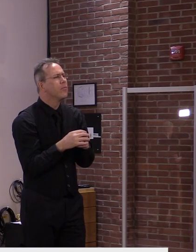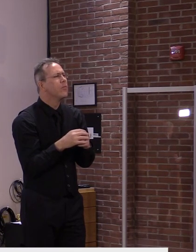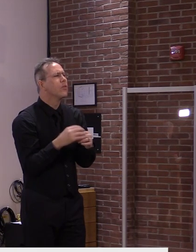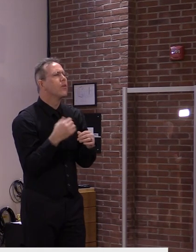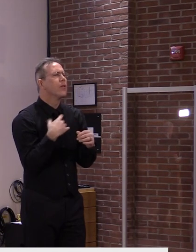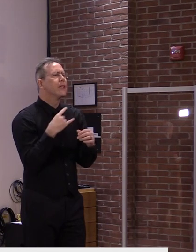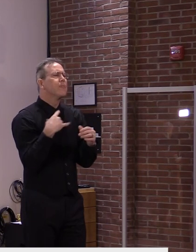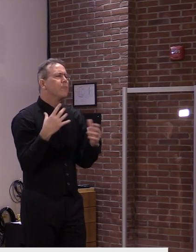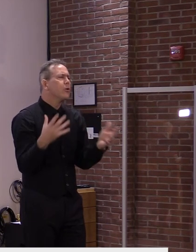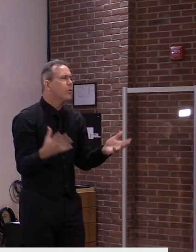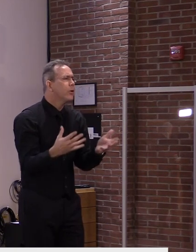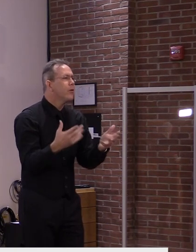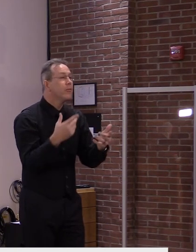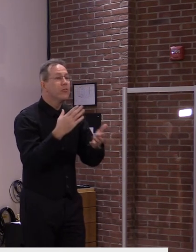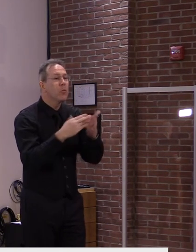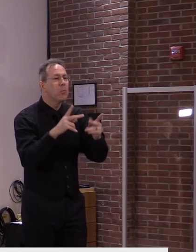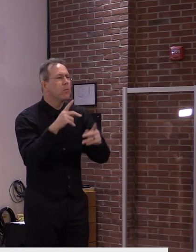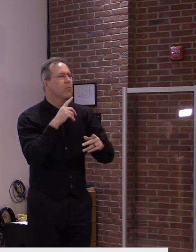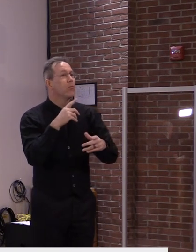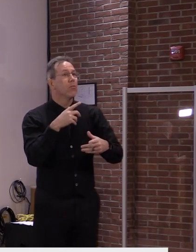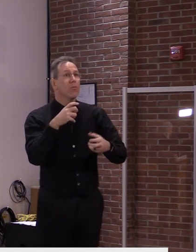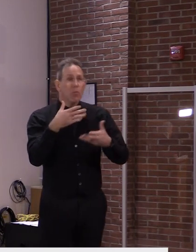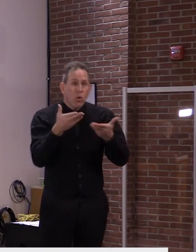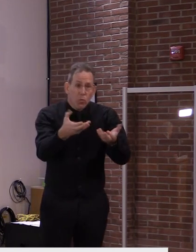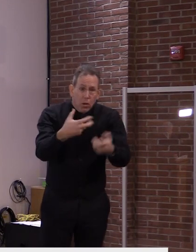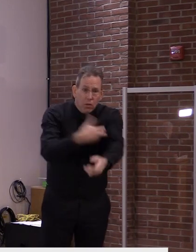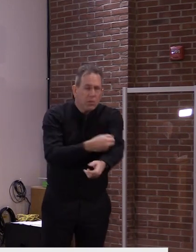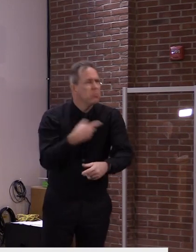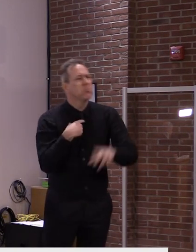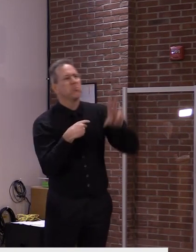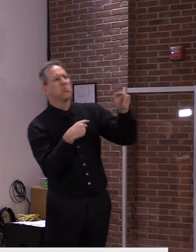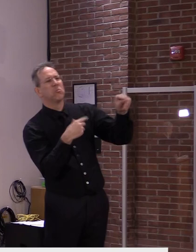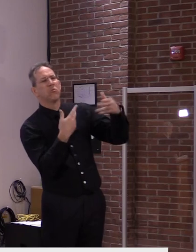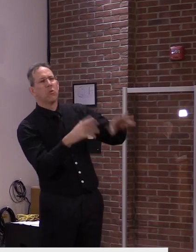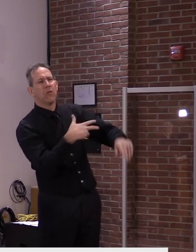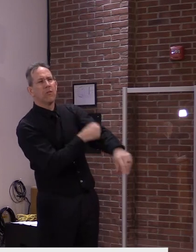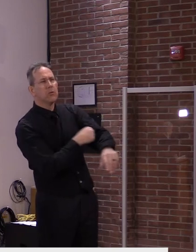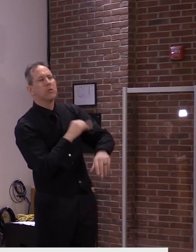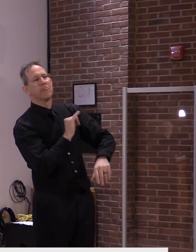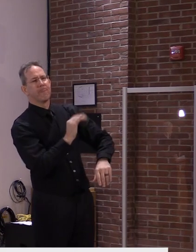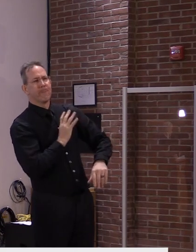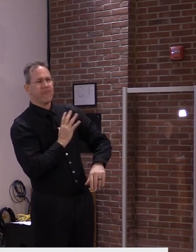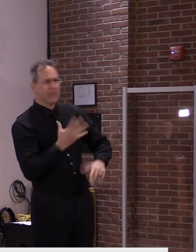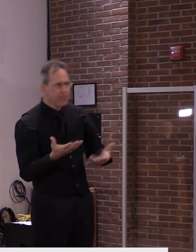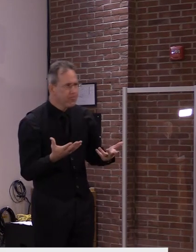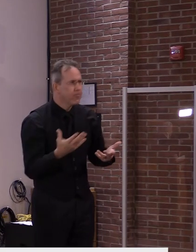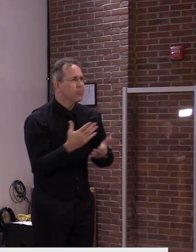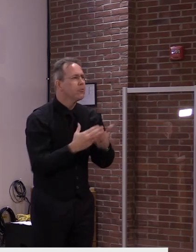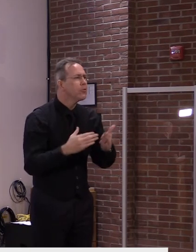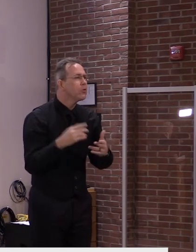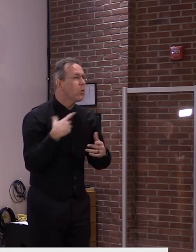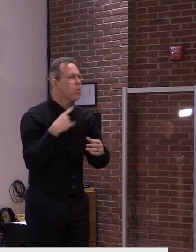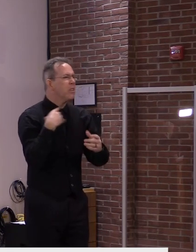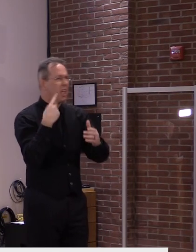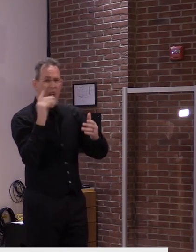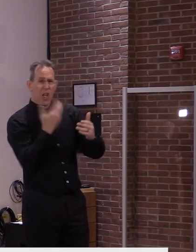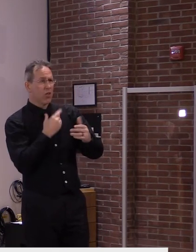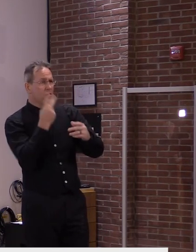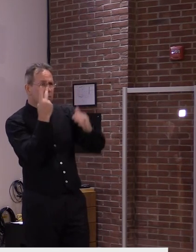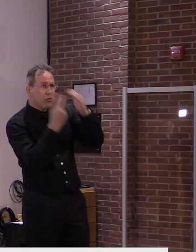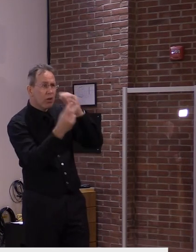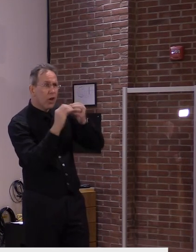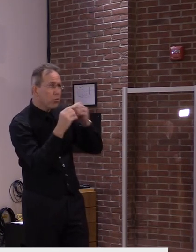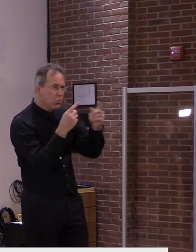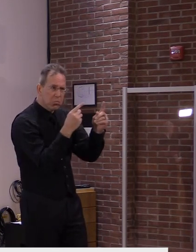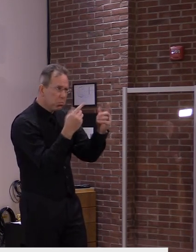taking. And I think we're pretty much right on where we had anticipated. There still will be, what we saw in